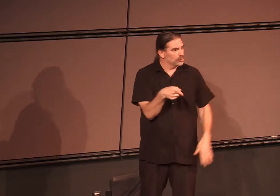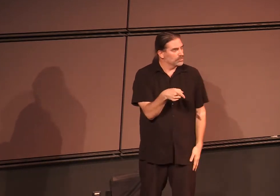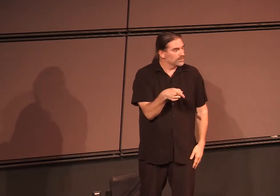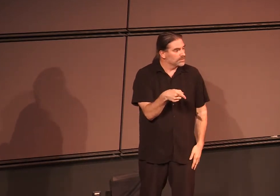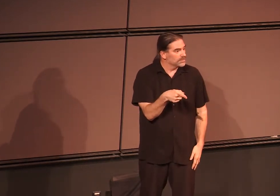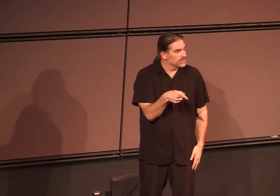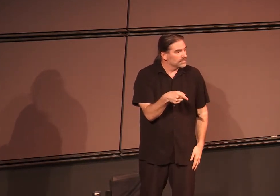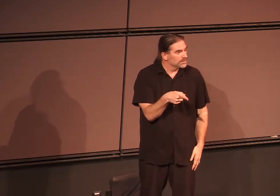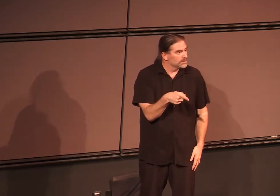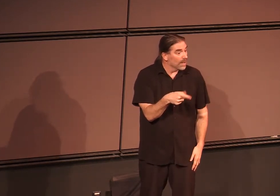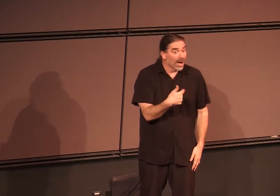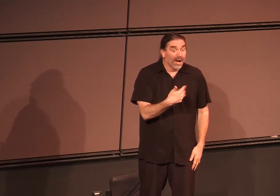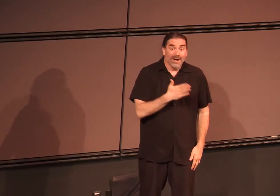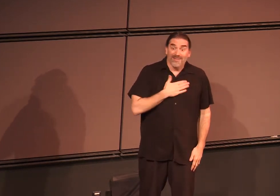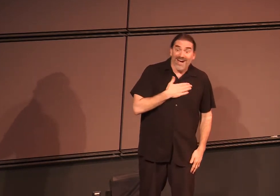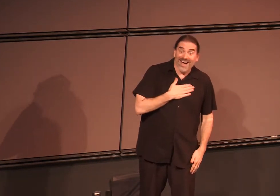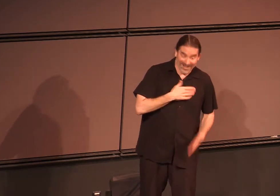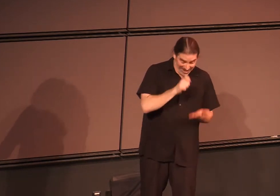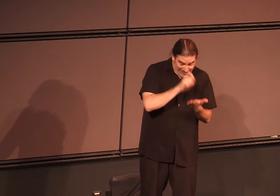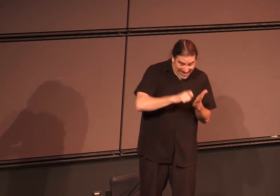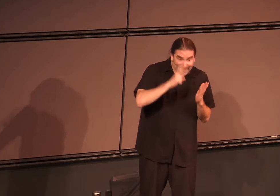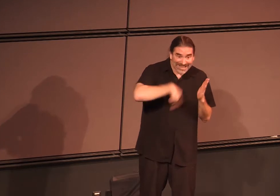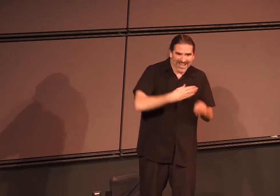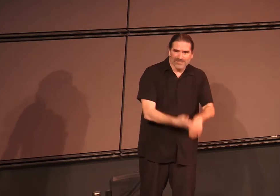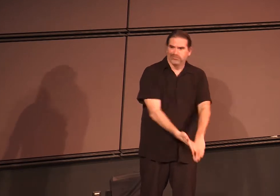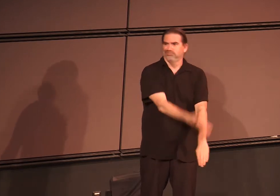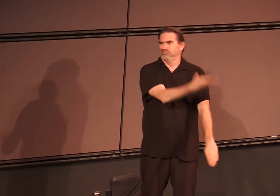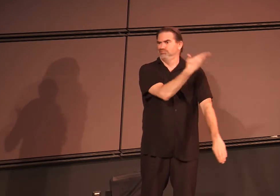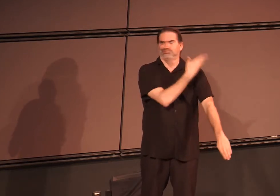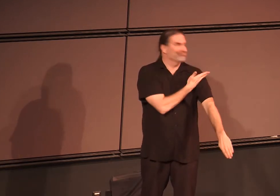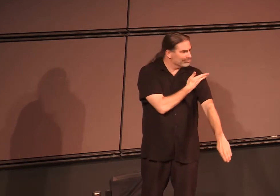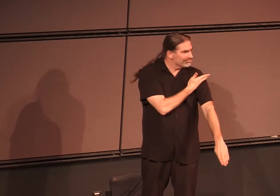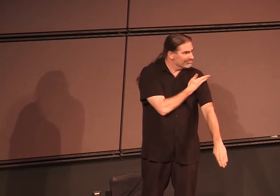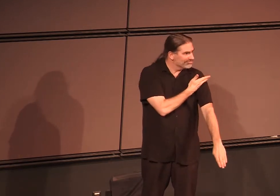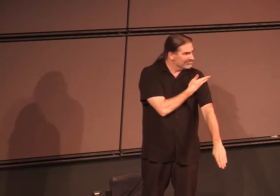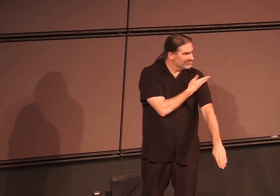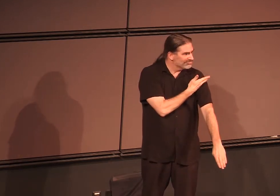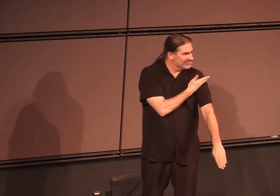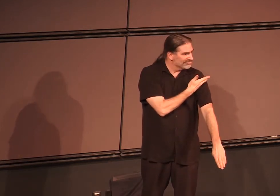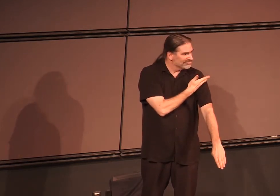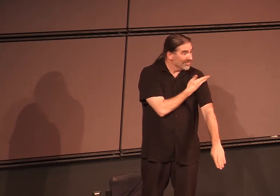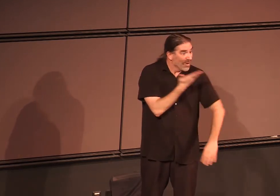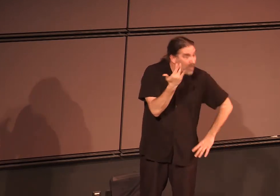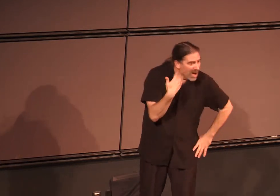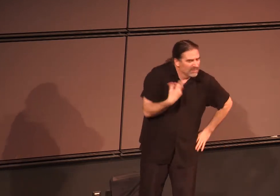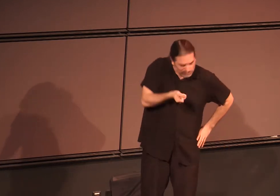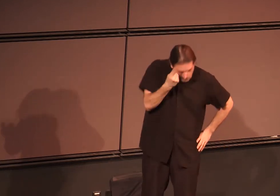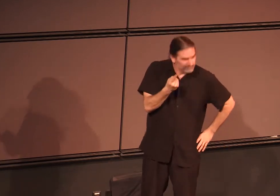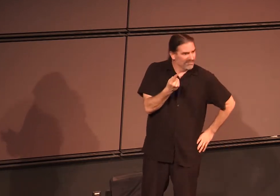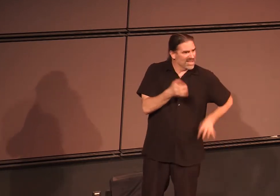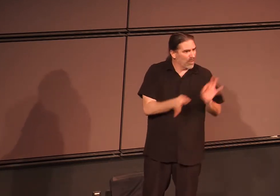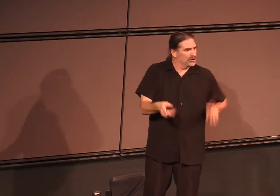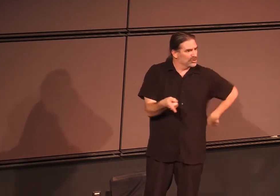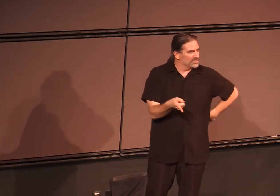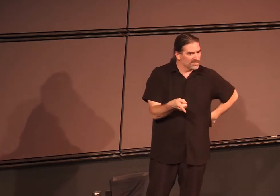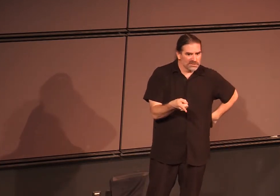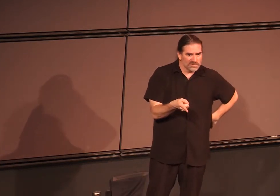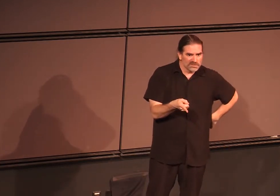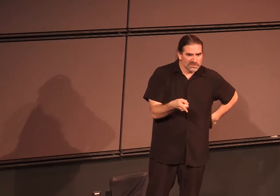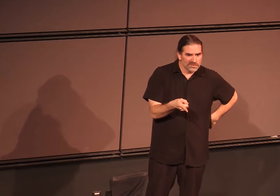I had a language. And my writing and reading skills got way better because I could understand I